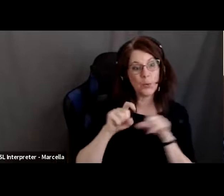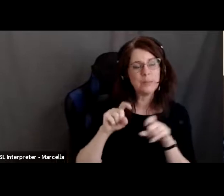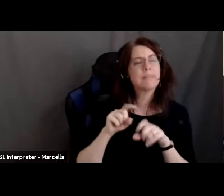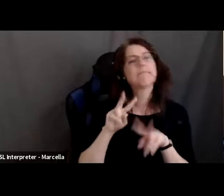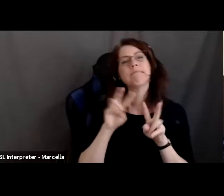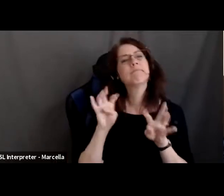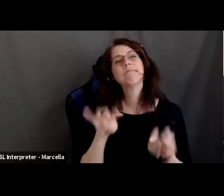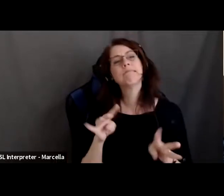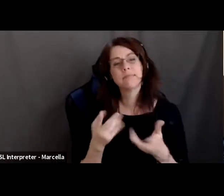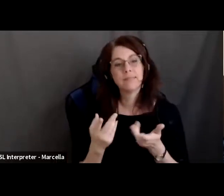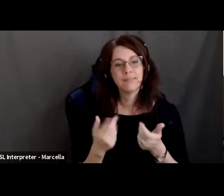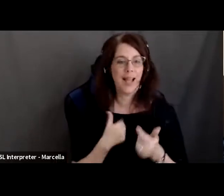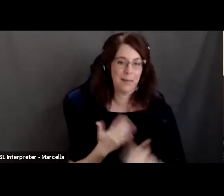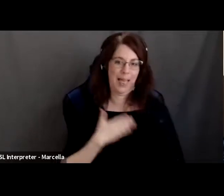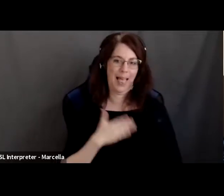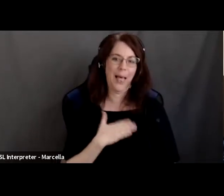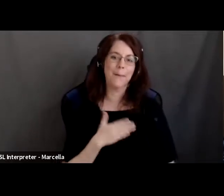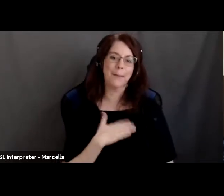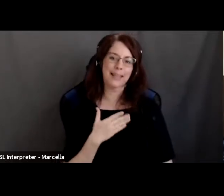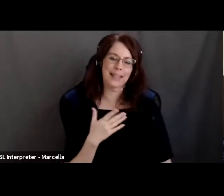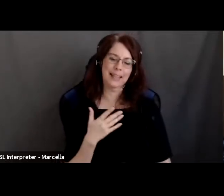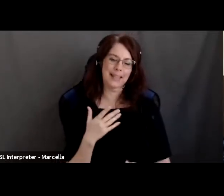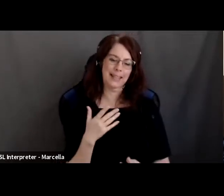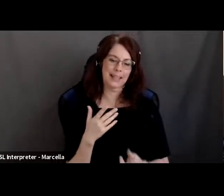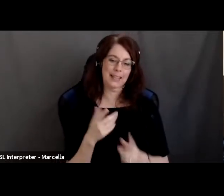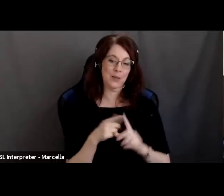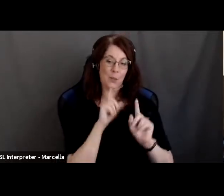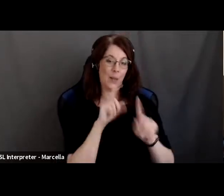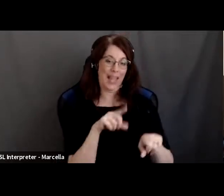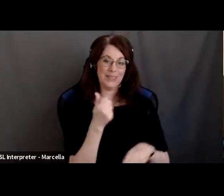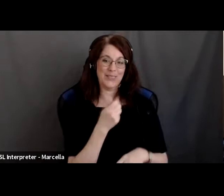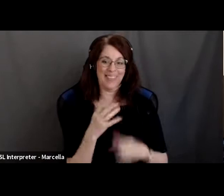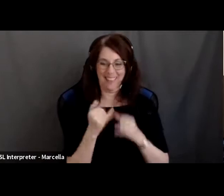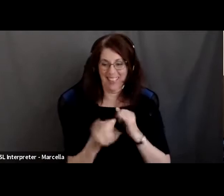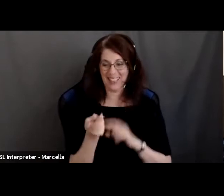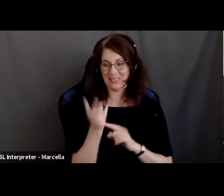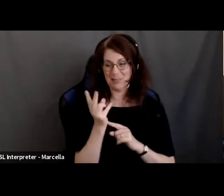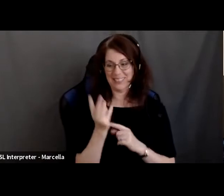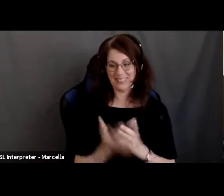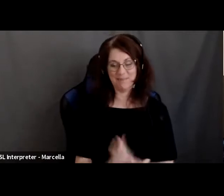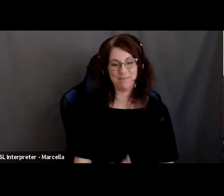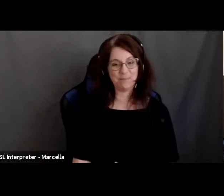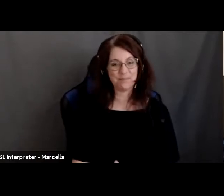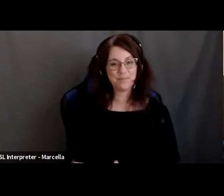quandaries. I am happy to answer anything in our last couple of minutes together.